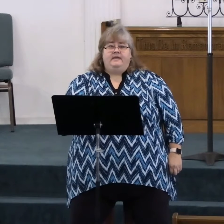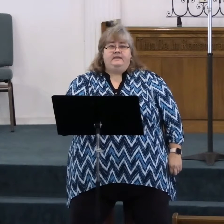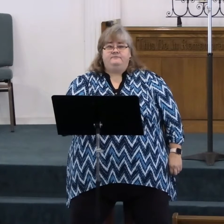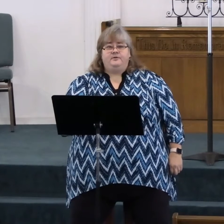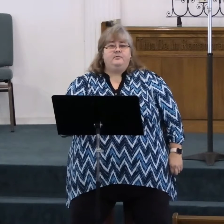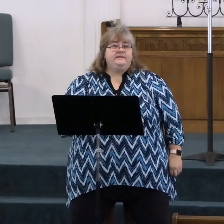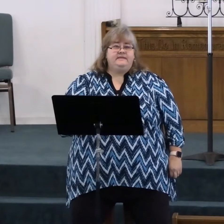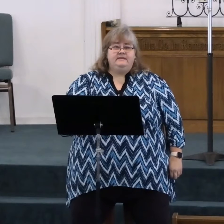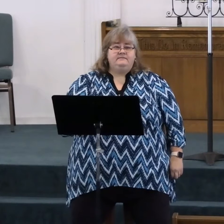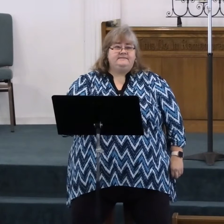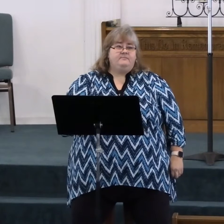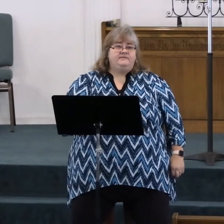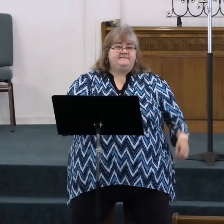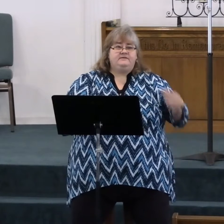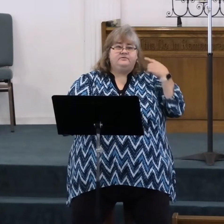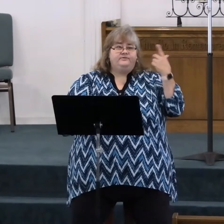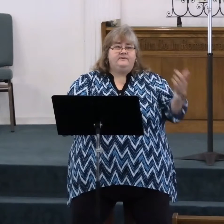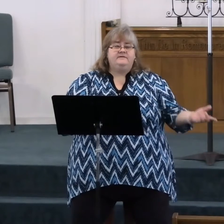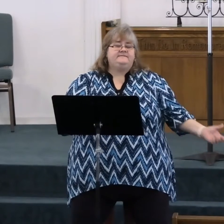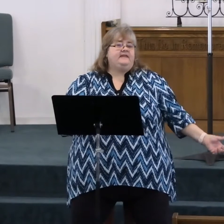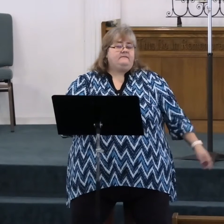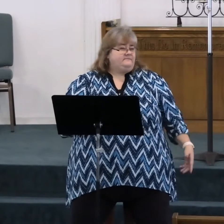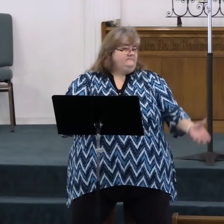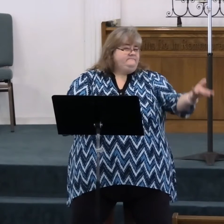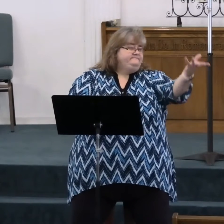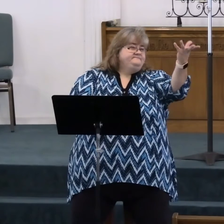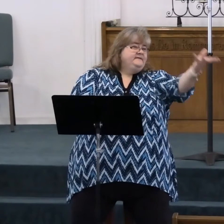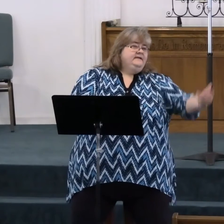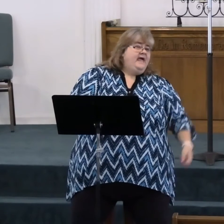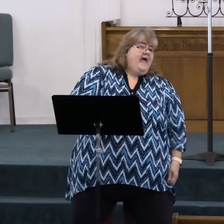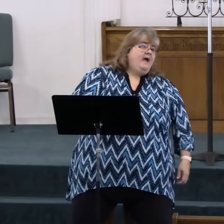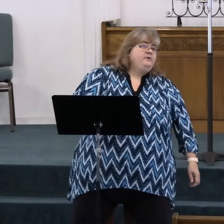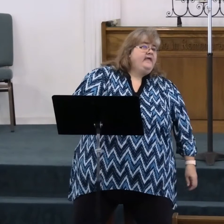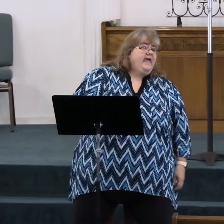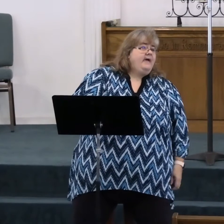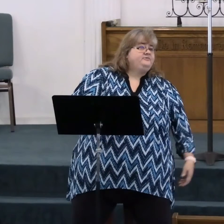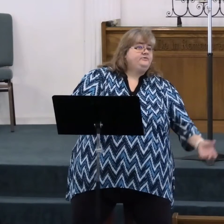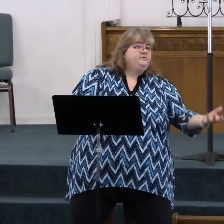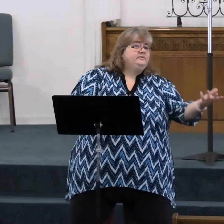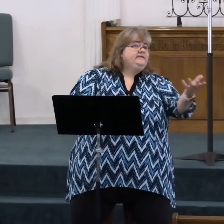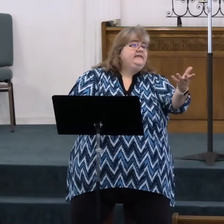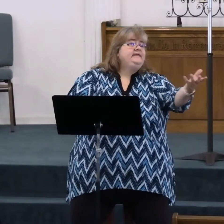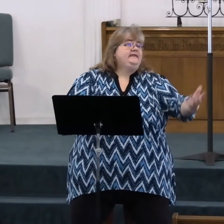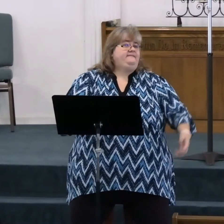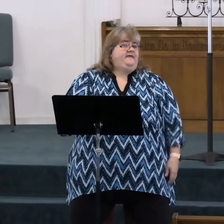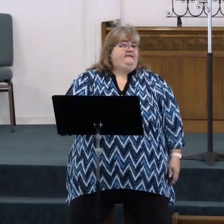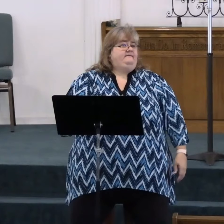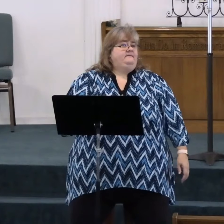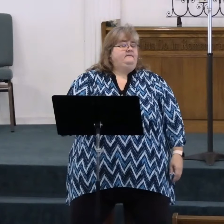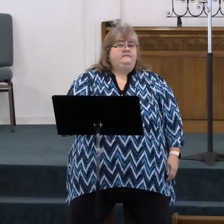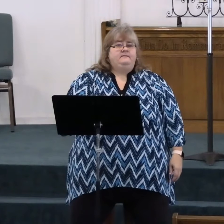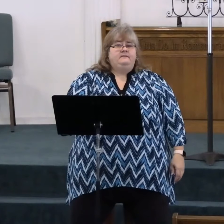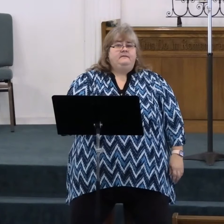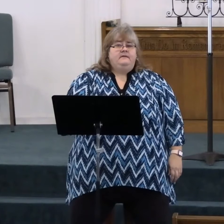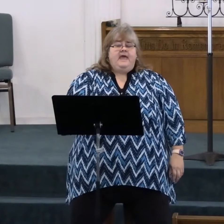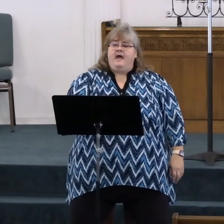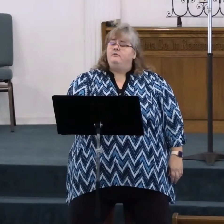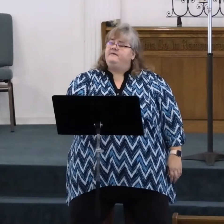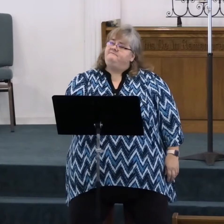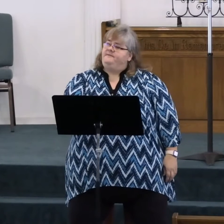And if they're only getting something that's tickling their ears, then how are they absolutely getting anything? How are they